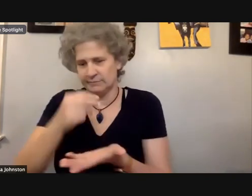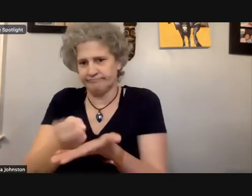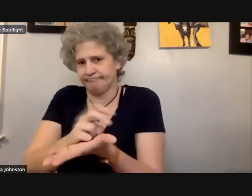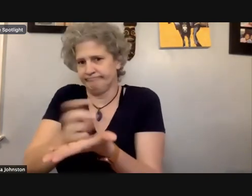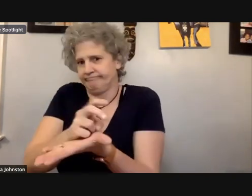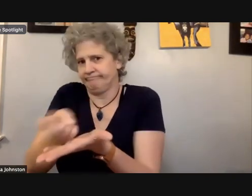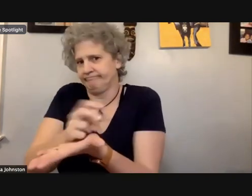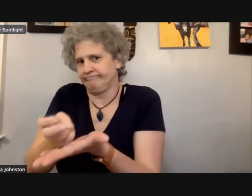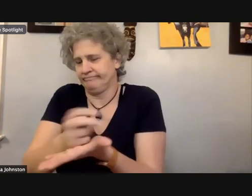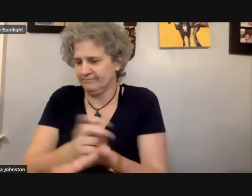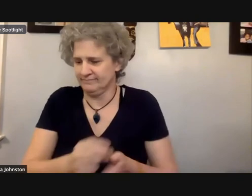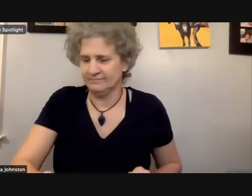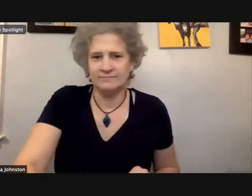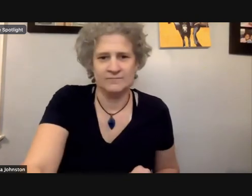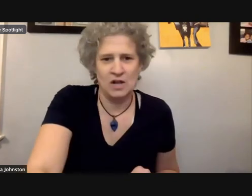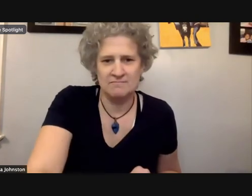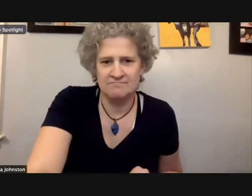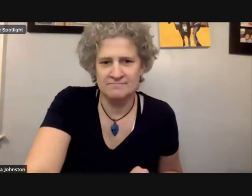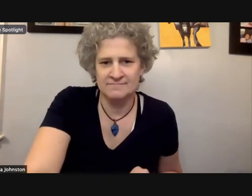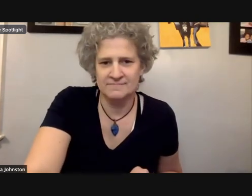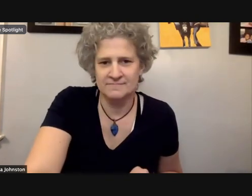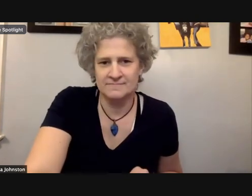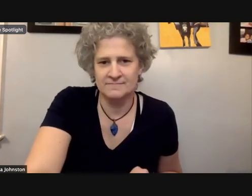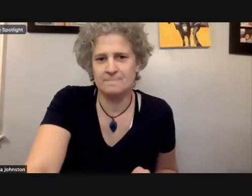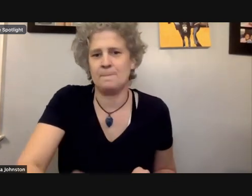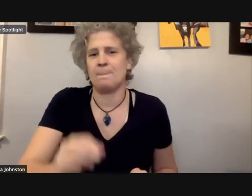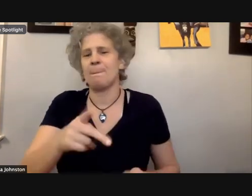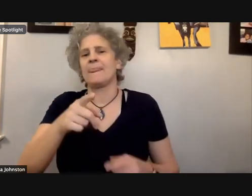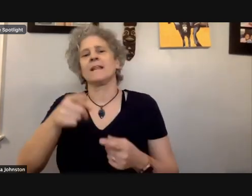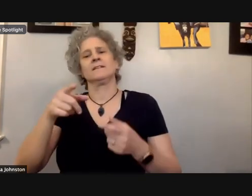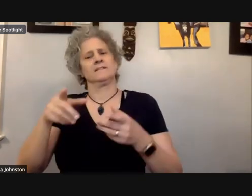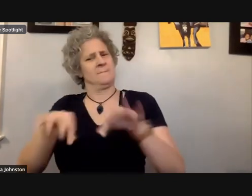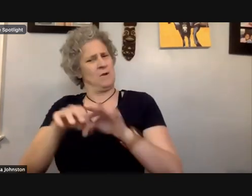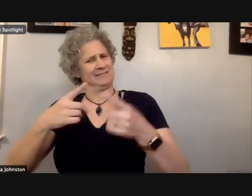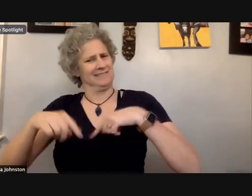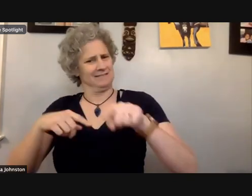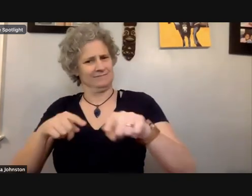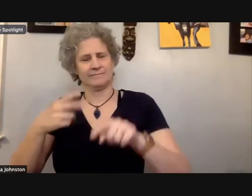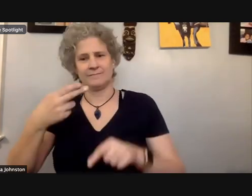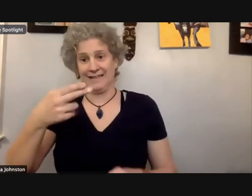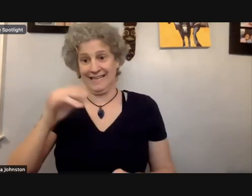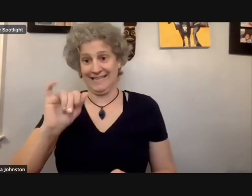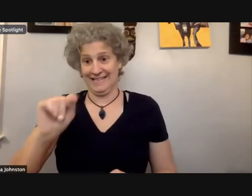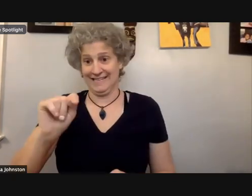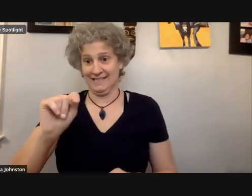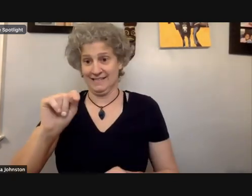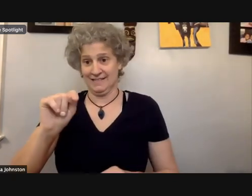case may be. So can't sleep, to be restless overnight. That's how you would describe that.